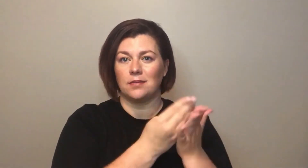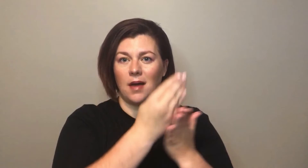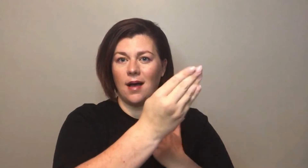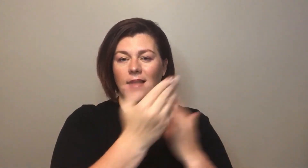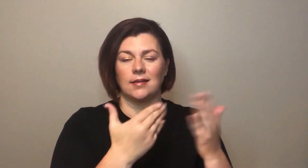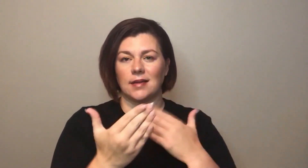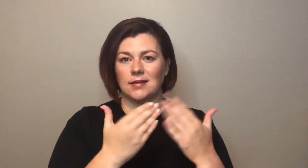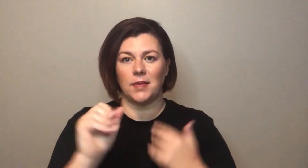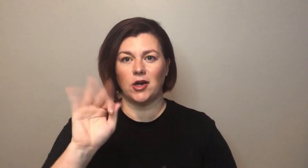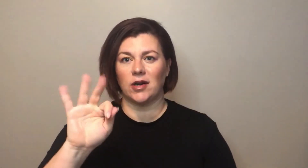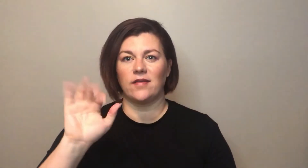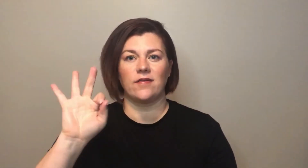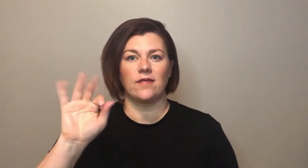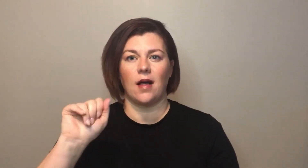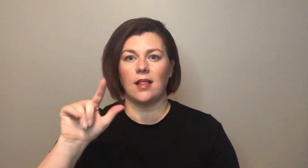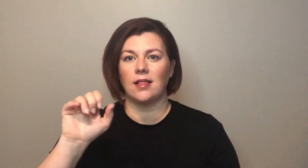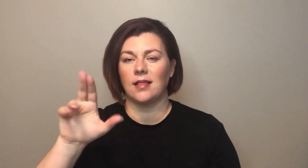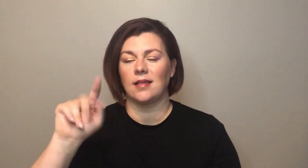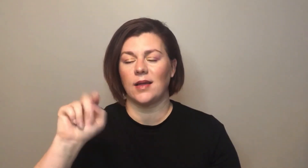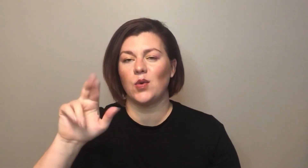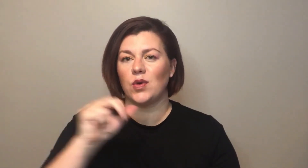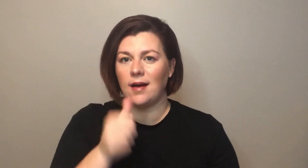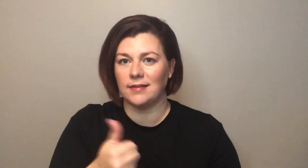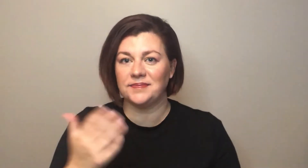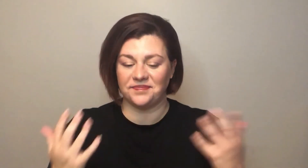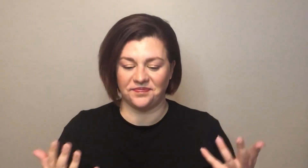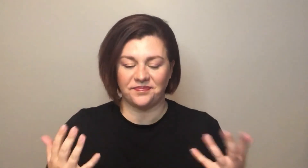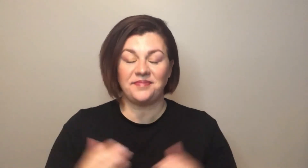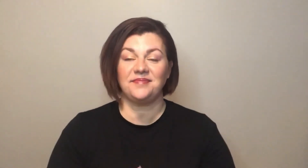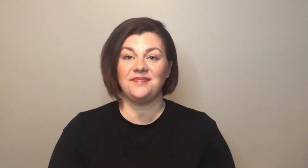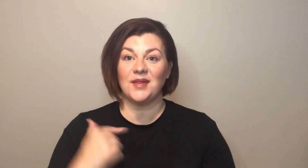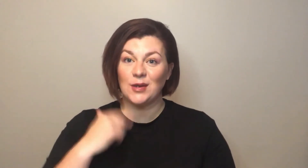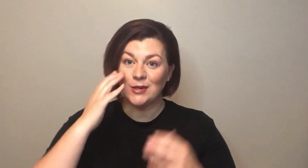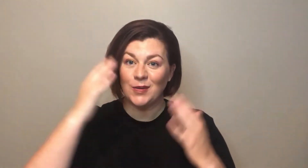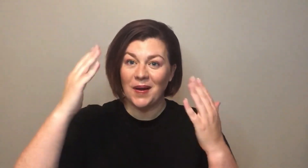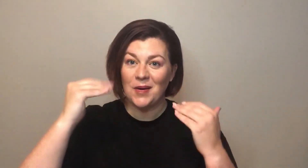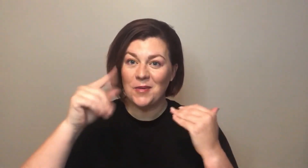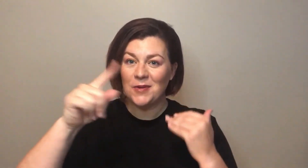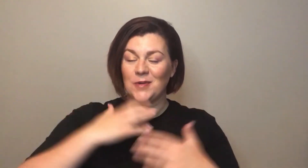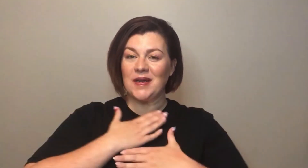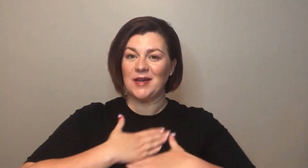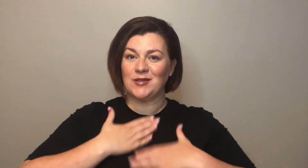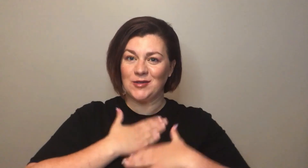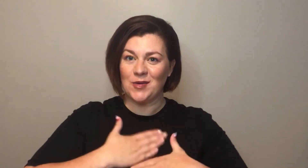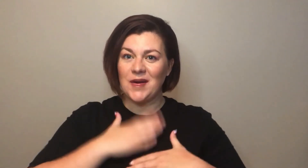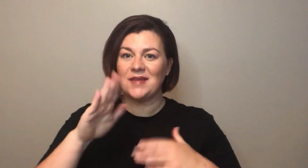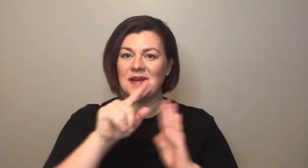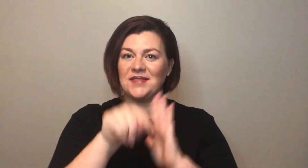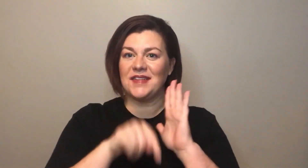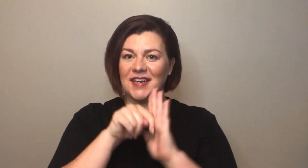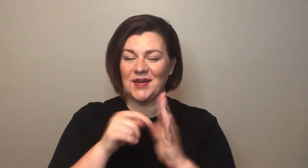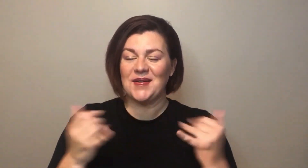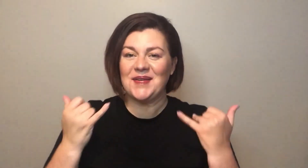breaker. It's something that I would still purchase regardless of the amount of fallout. So anyway, I hope you guys enjoyed my